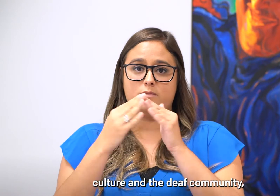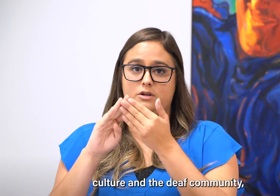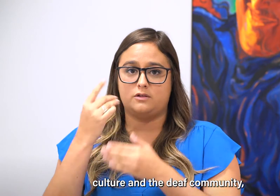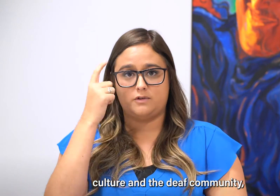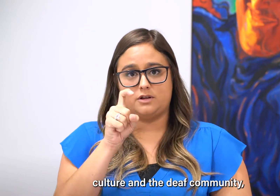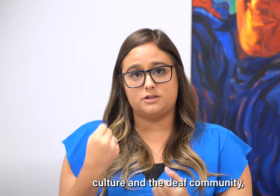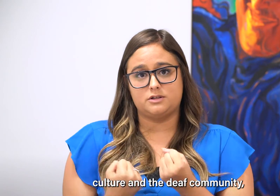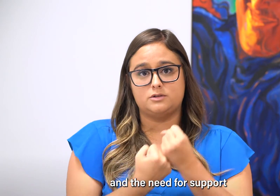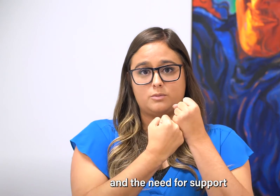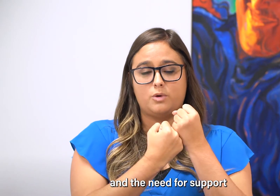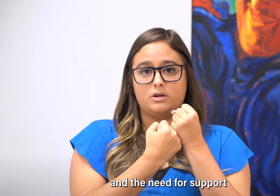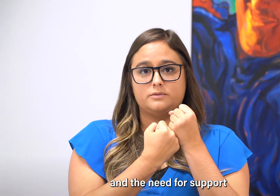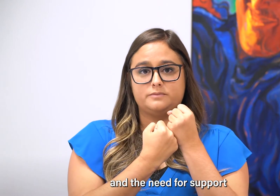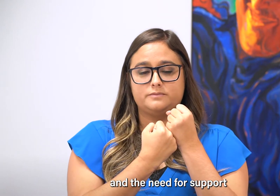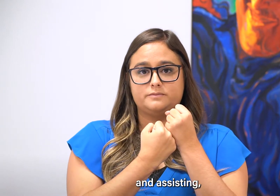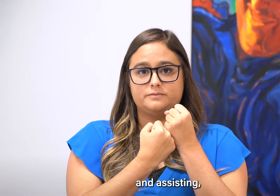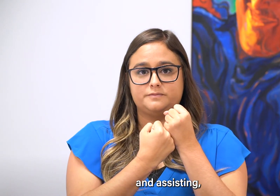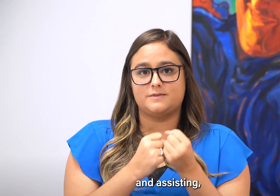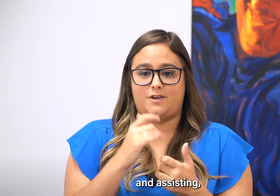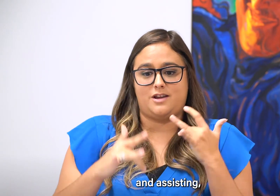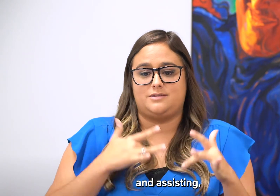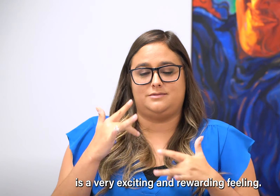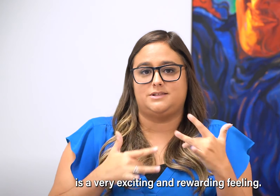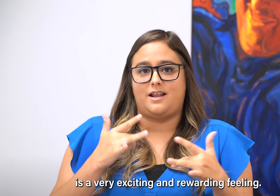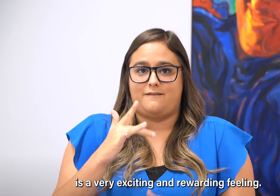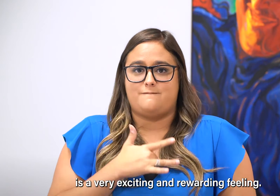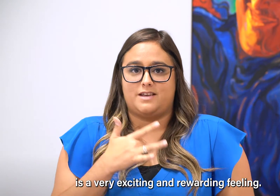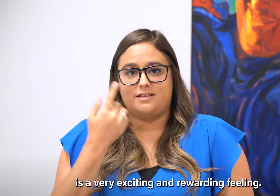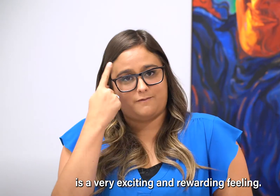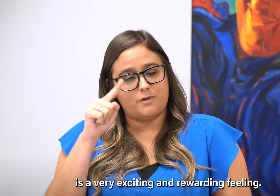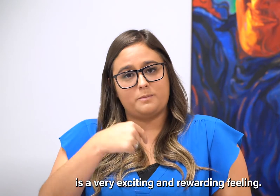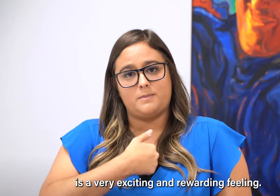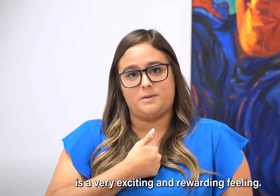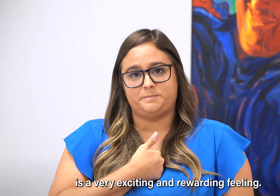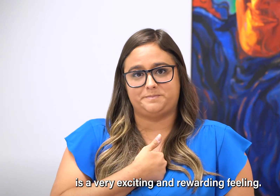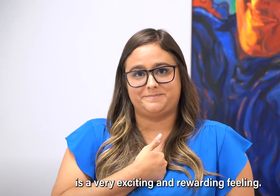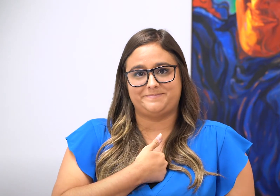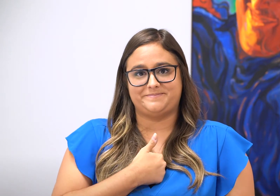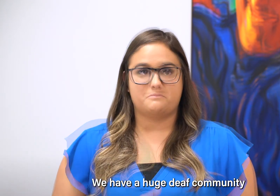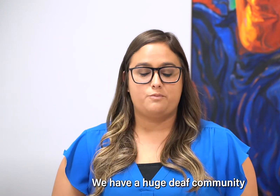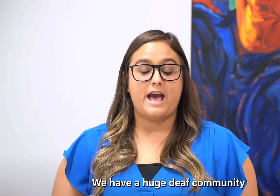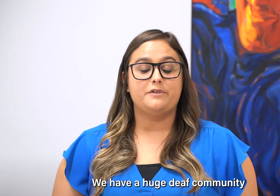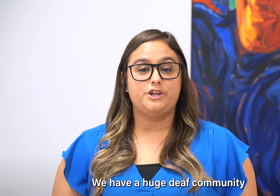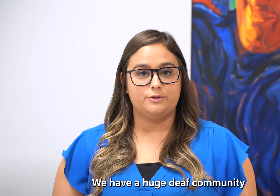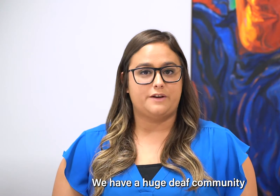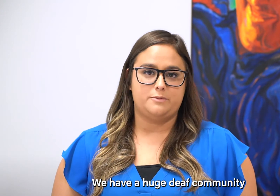culture and the deaf community and the need for support and assisting is a very exciting and rewarding feeling. We have a huge deaf community